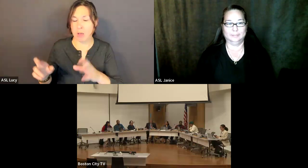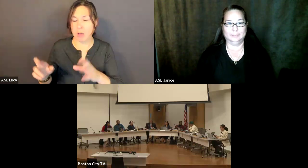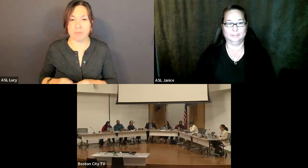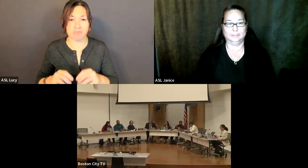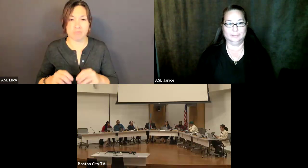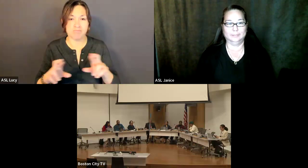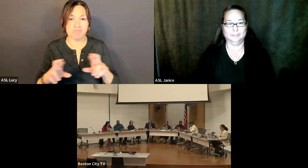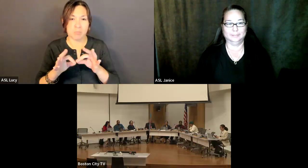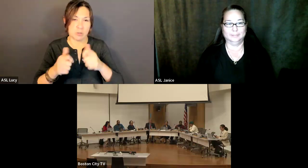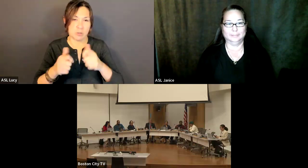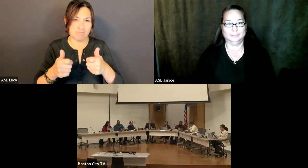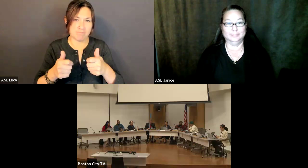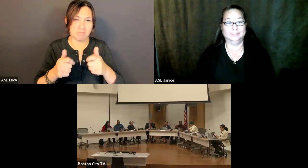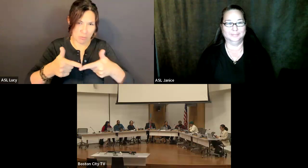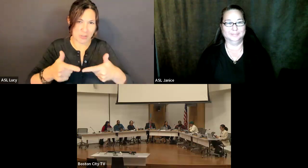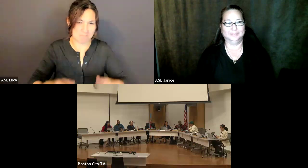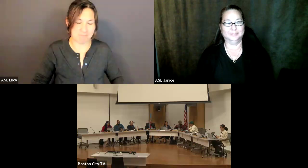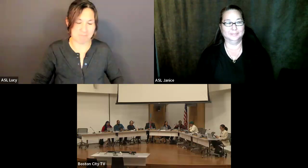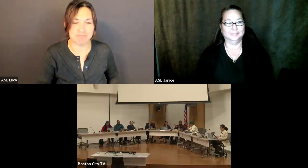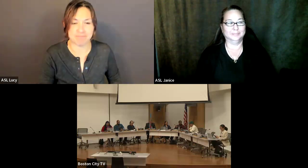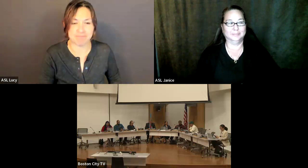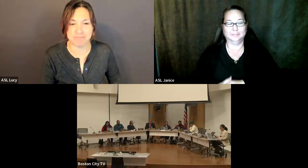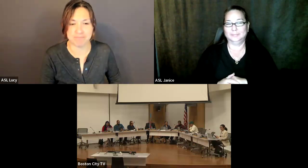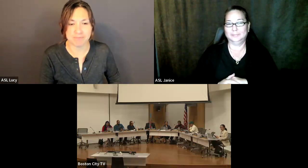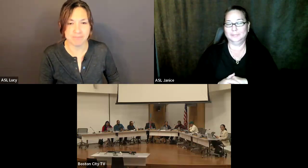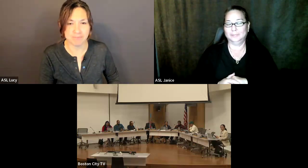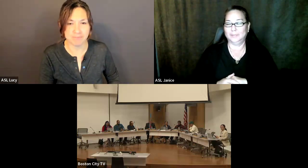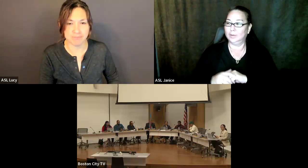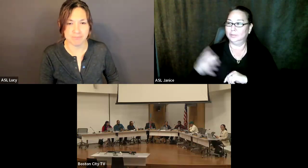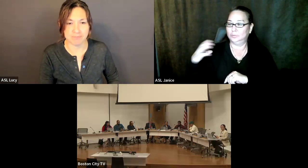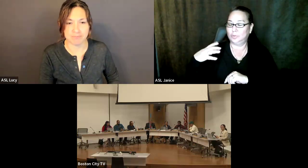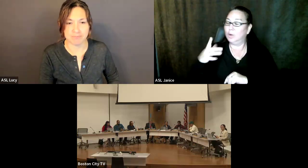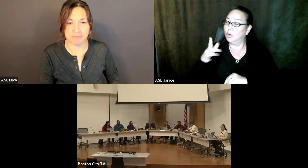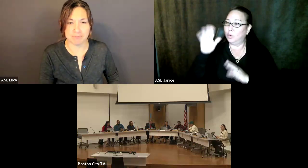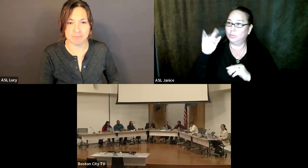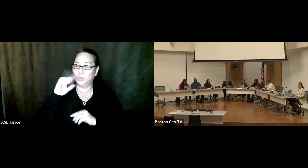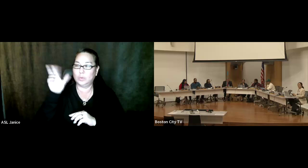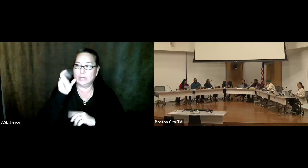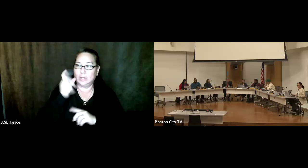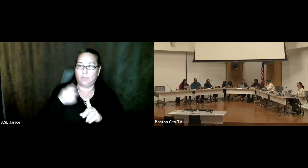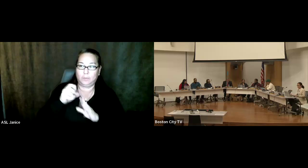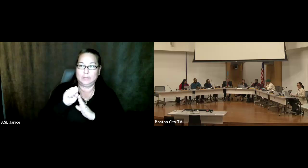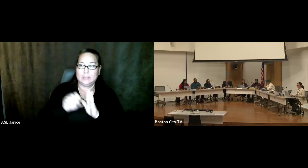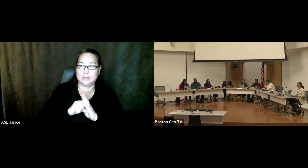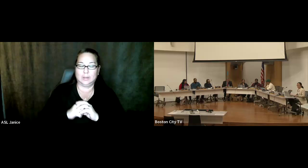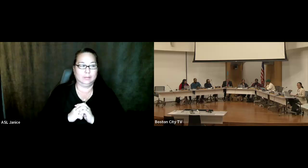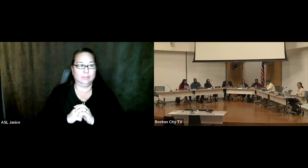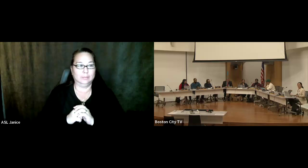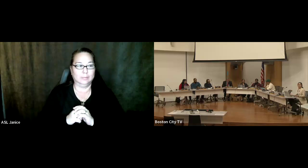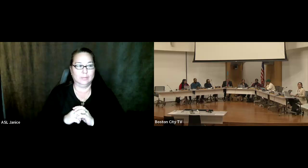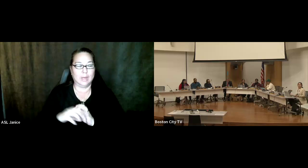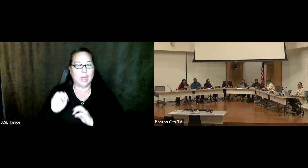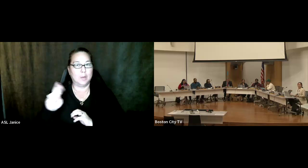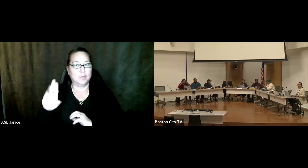direction, but again, waiting to hear from the state, which Yeah. is the overall governance. Okay. But not giving our agency away